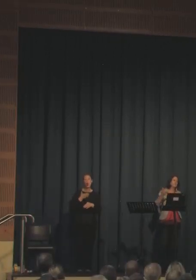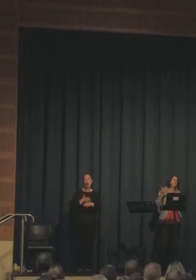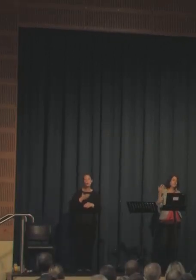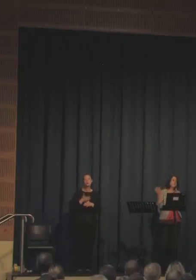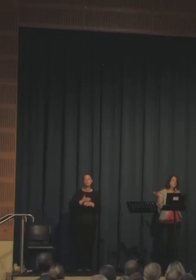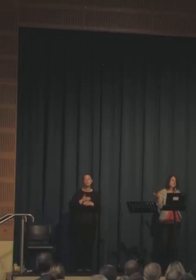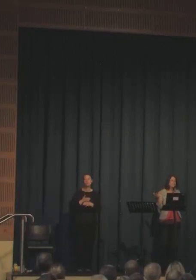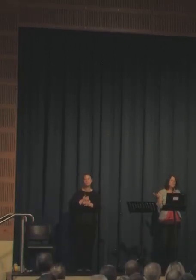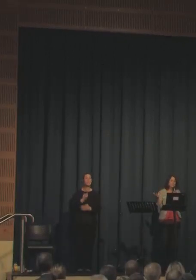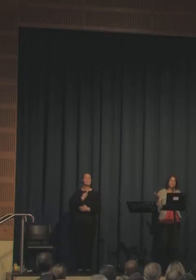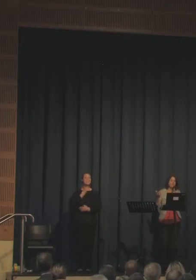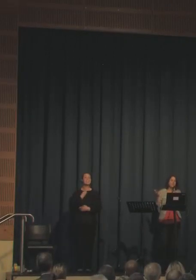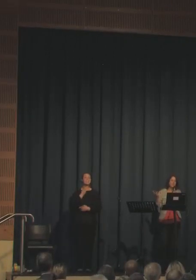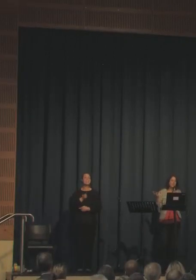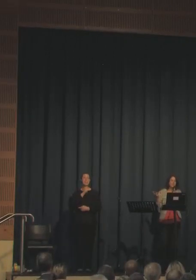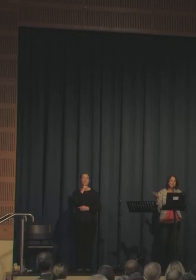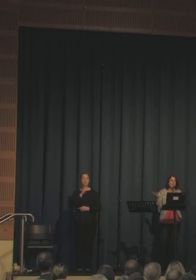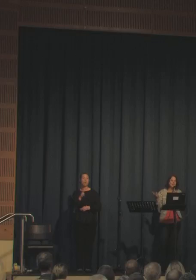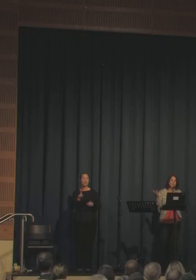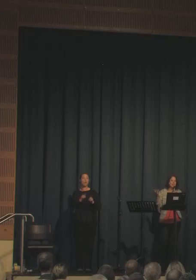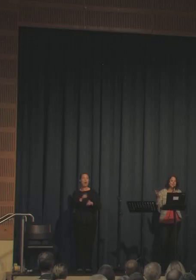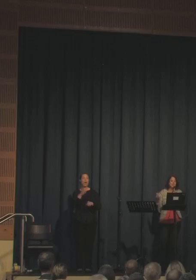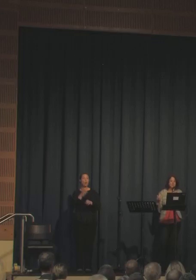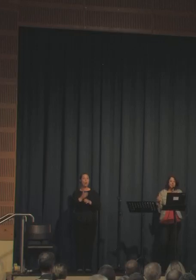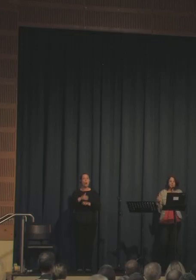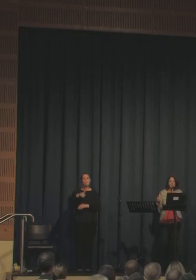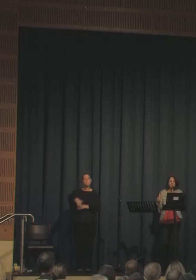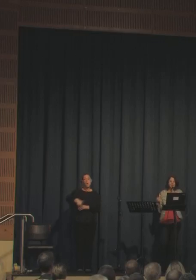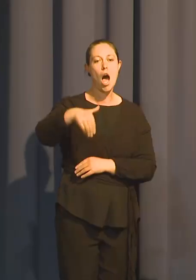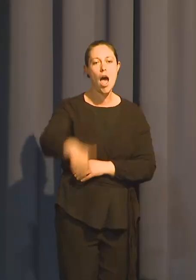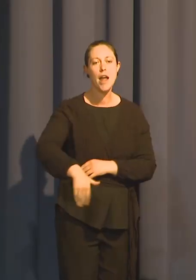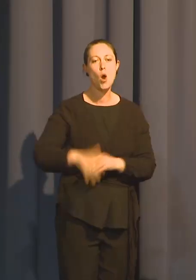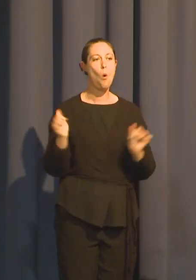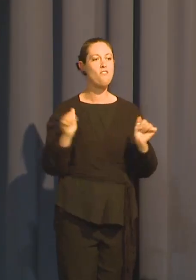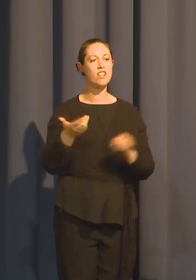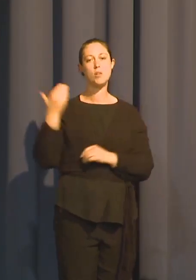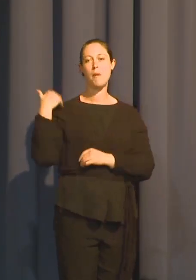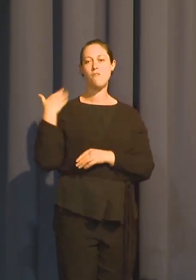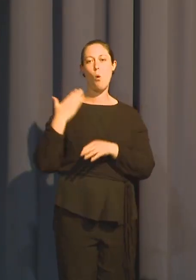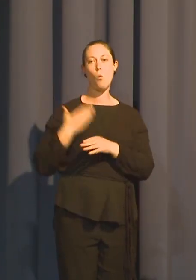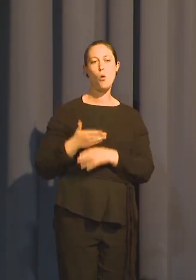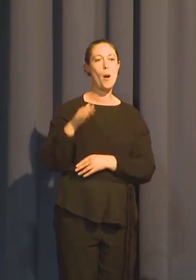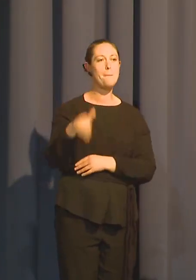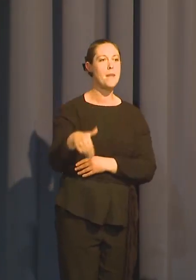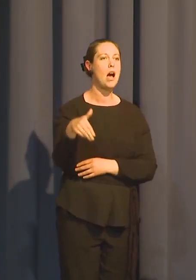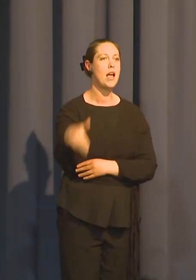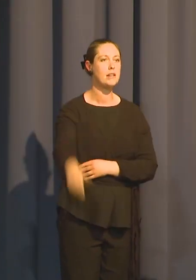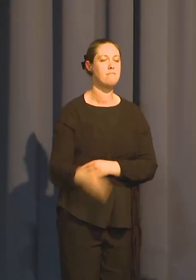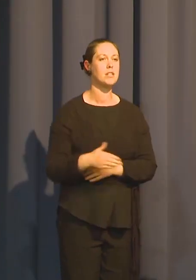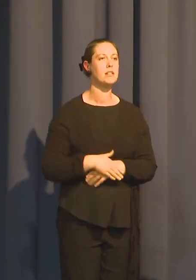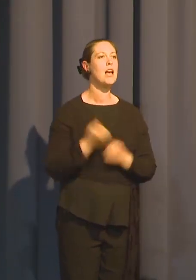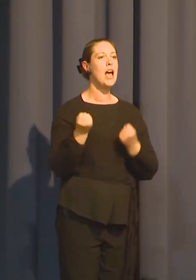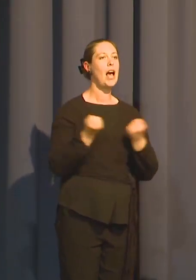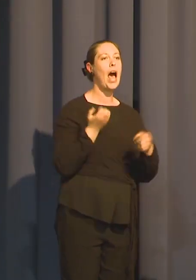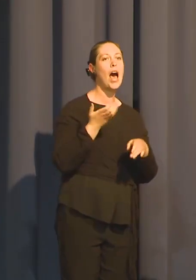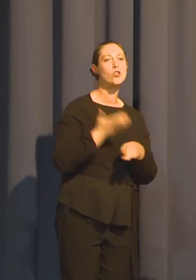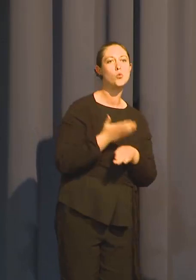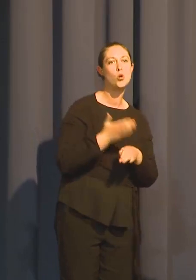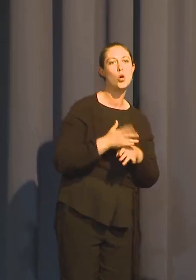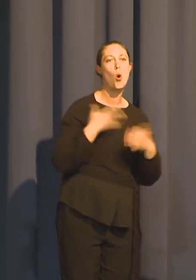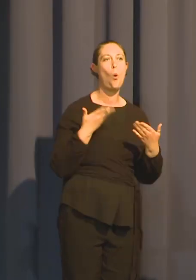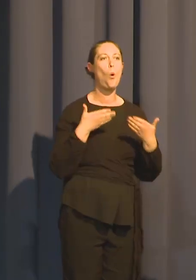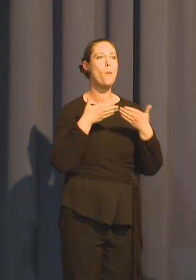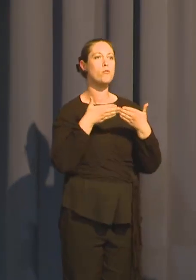self-reported and included things like working in a mine or previously working in a mine, working with cars in ship or